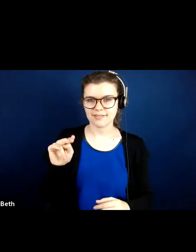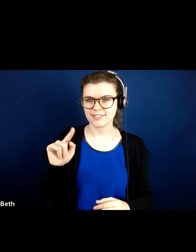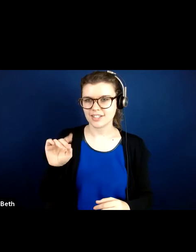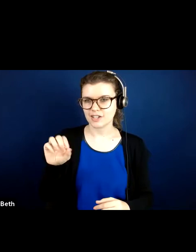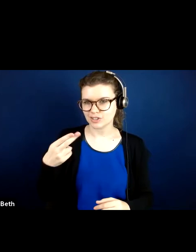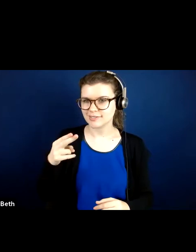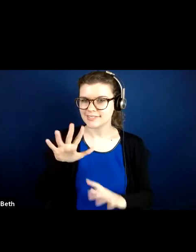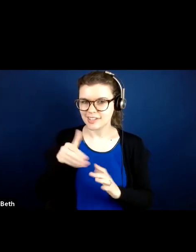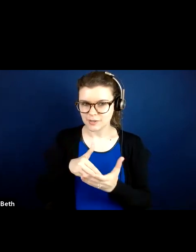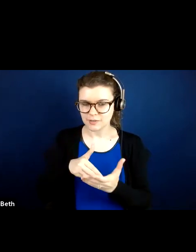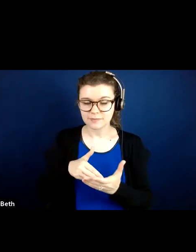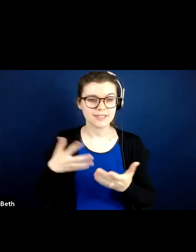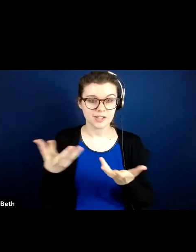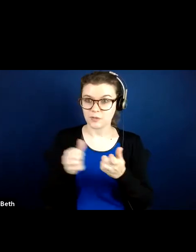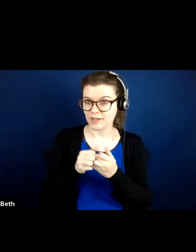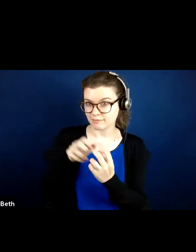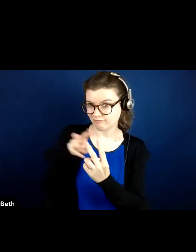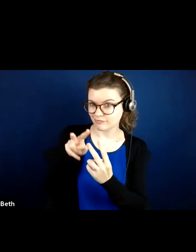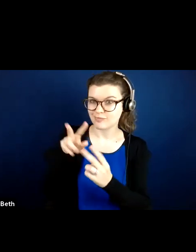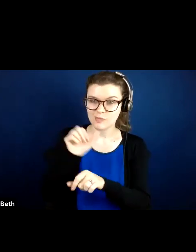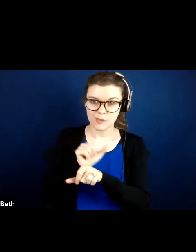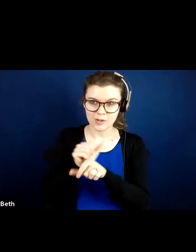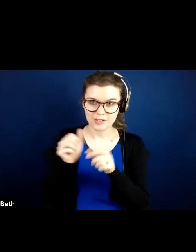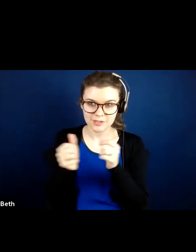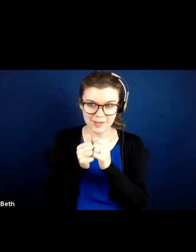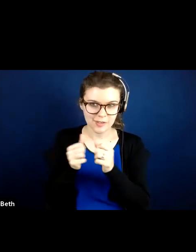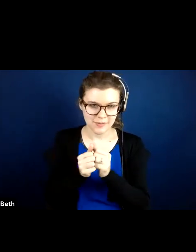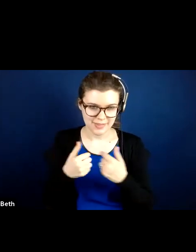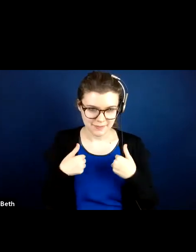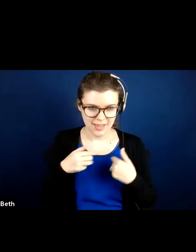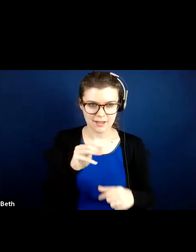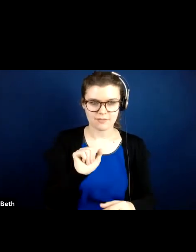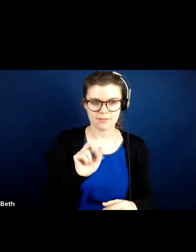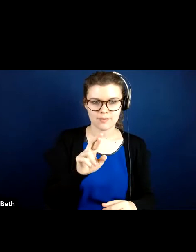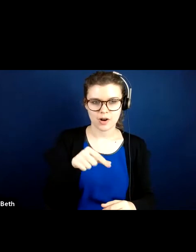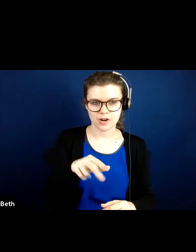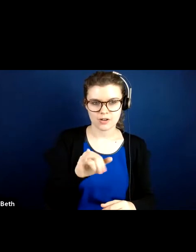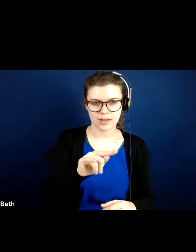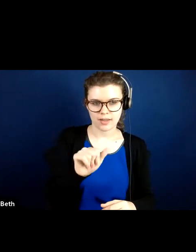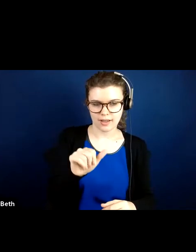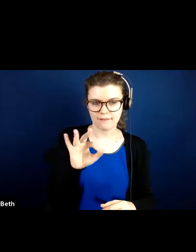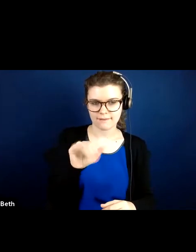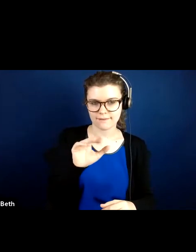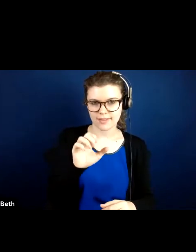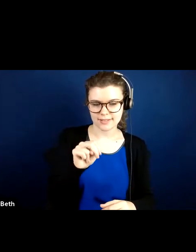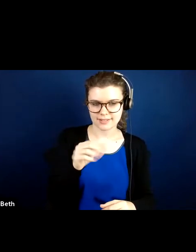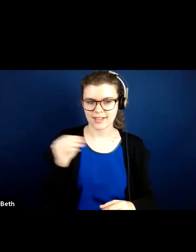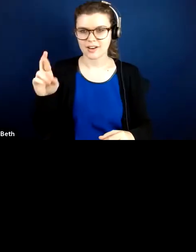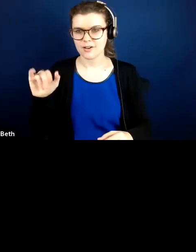Faison and Rich Skurbitz, who are going to introduce themselves as well. Marquita, would you like to go first?